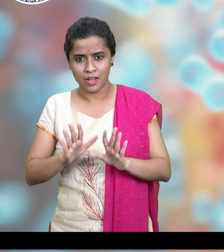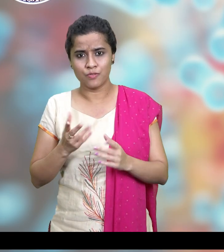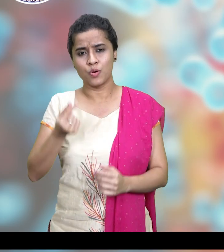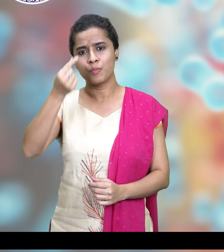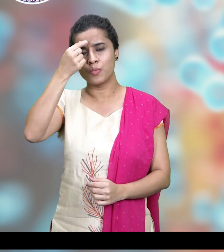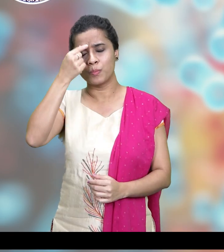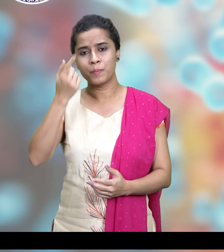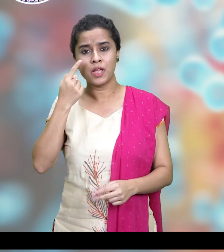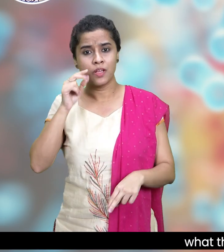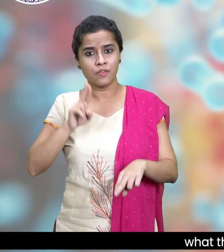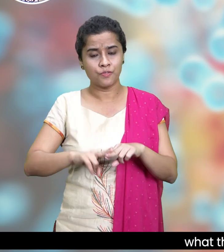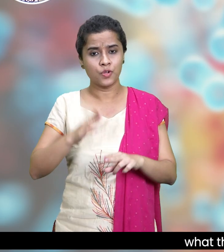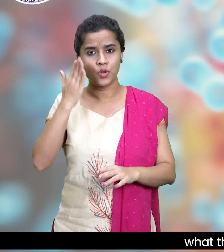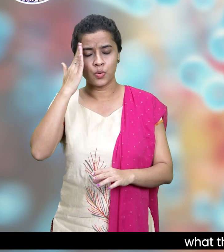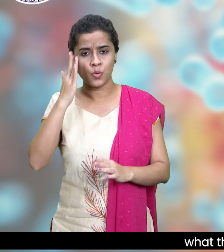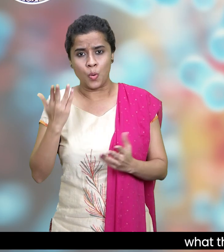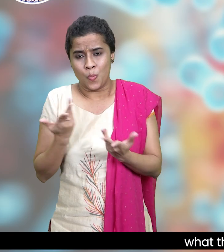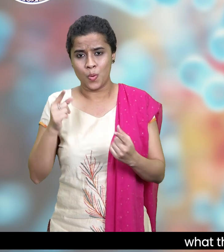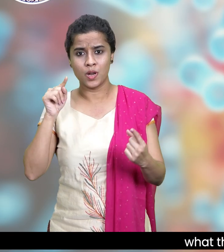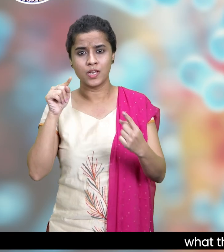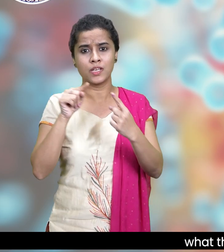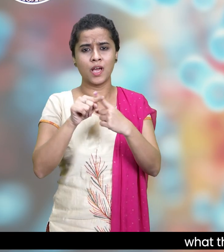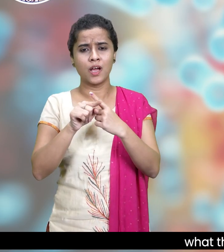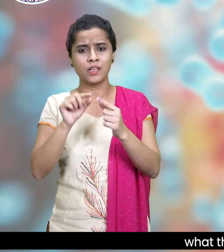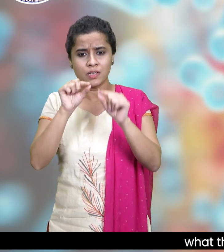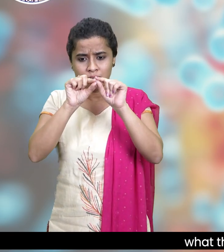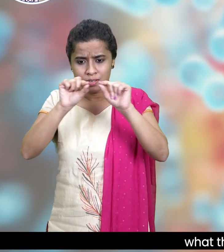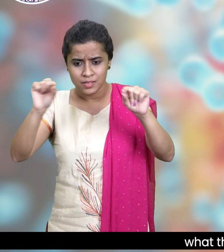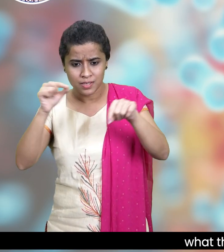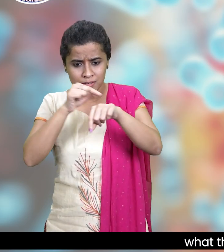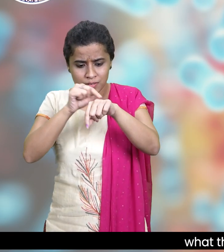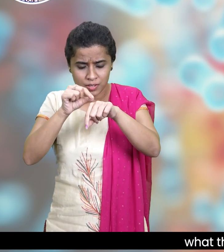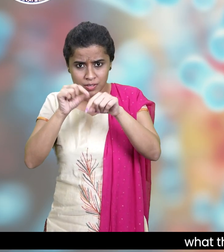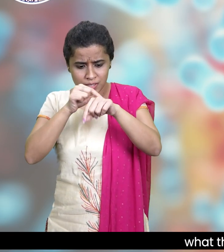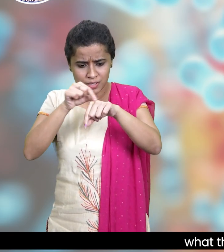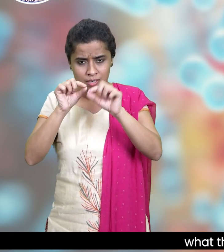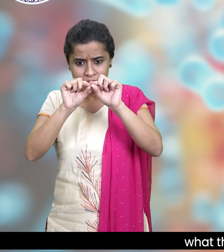if we know what the target tissue or organ is